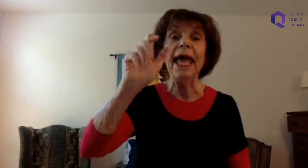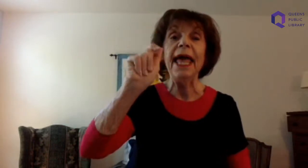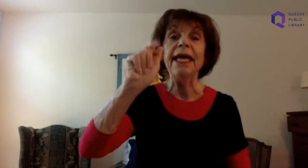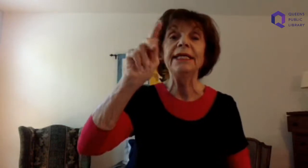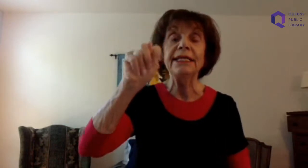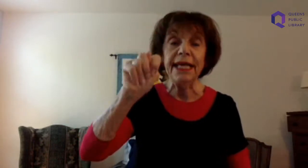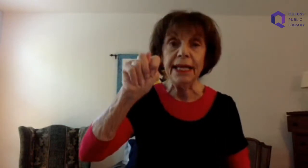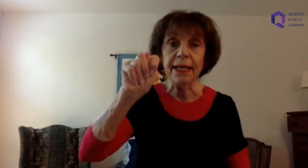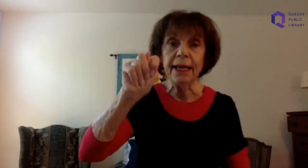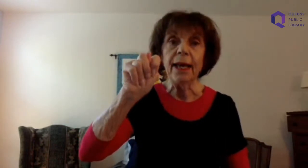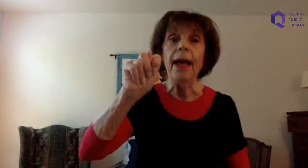A, T.